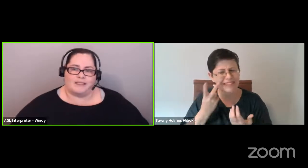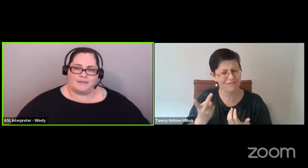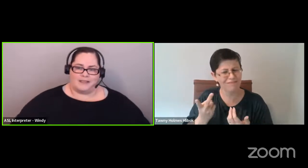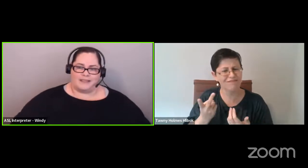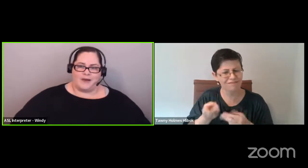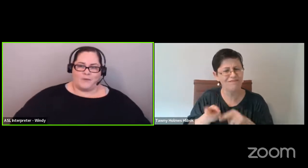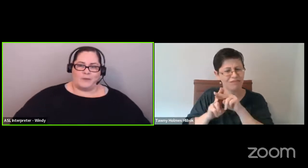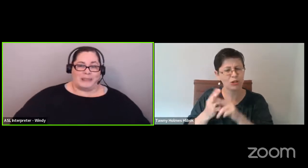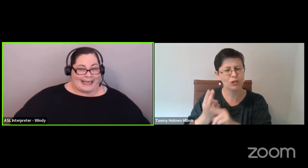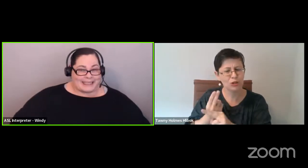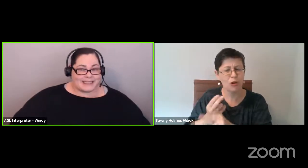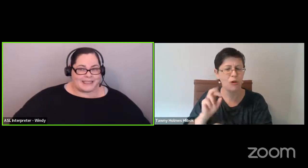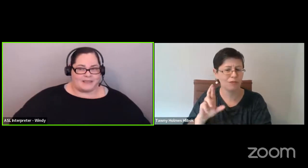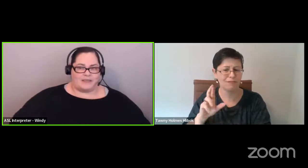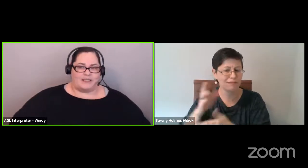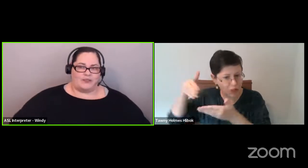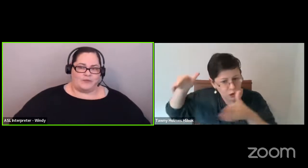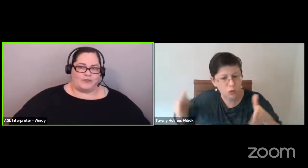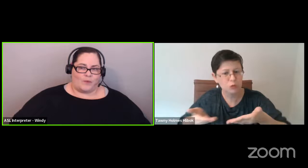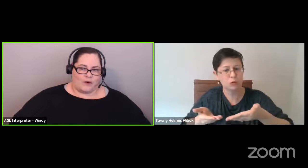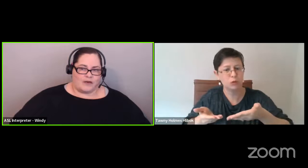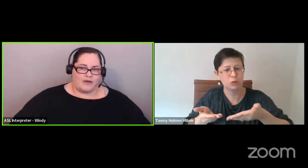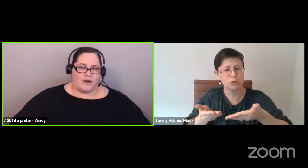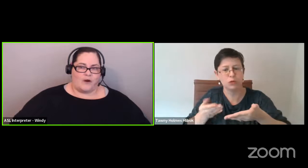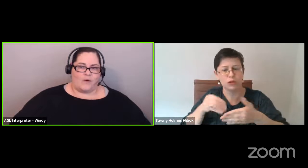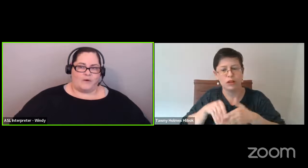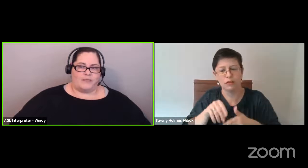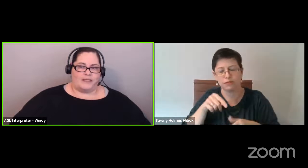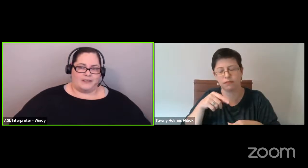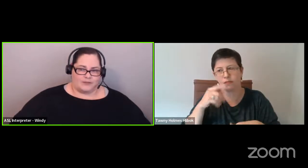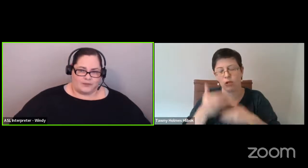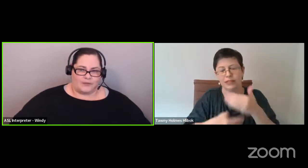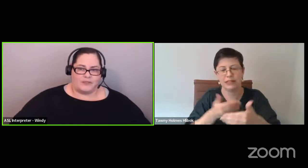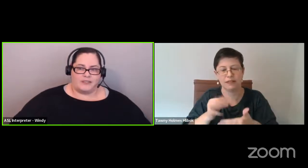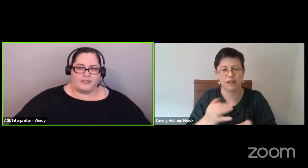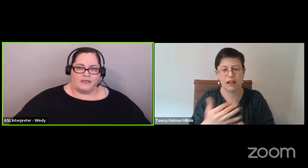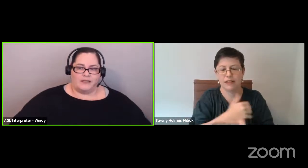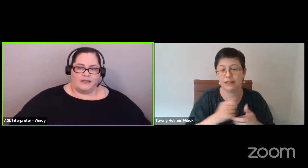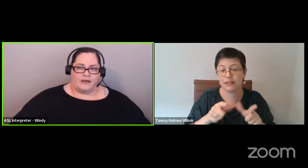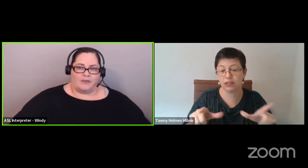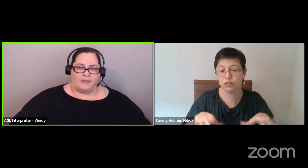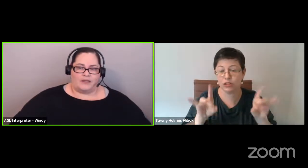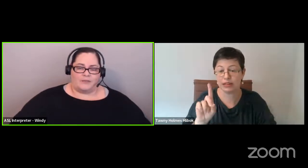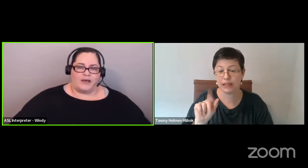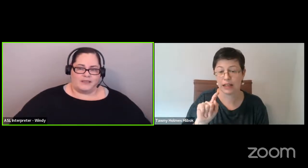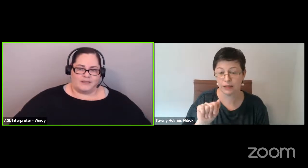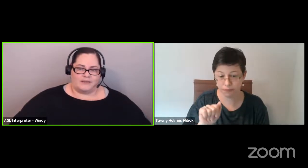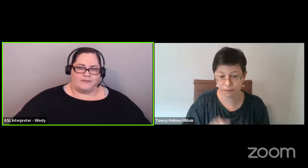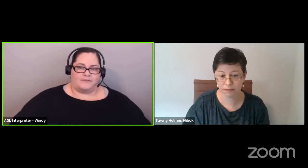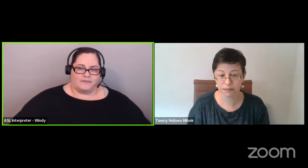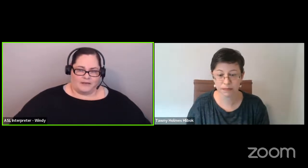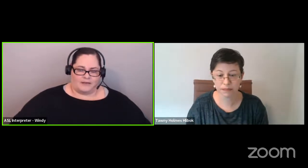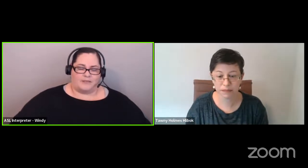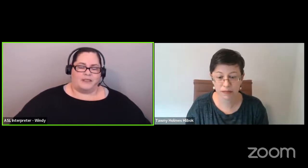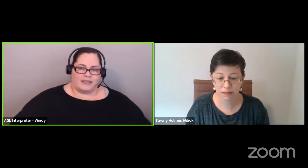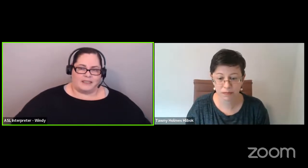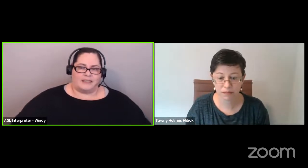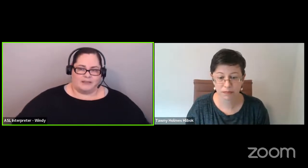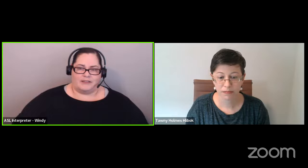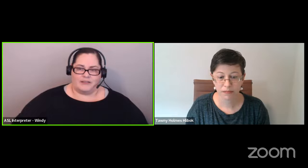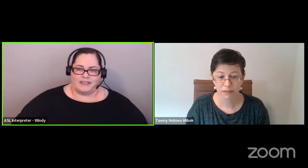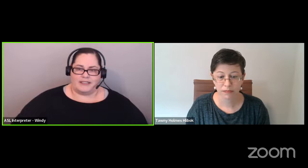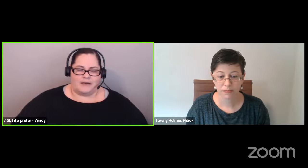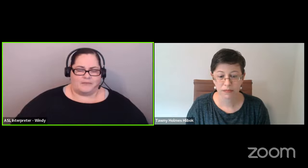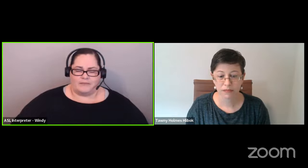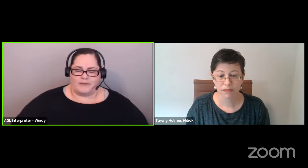and what assessments we would like to see being used more or be introduced in the process of